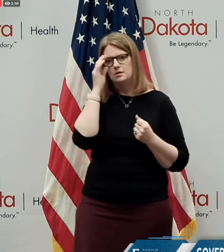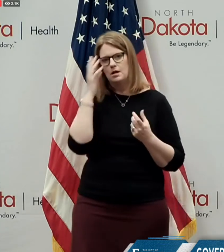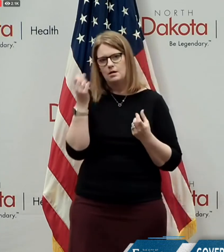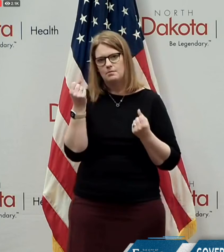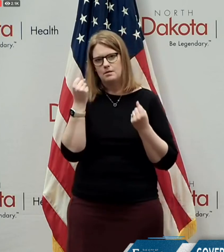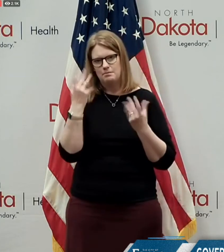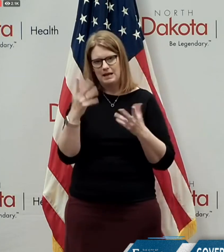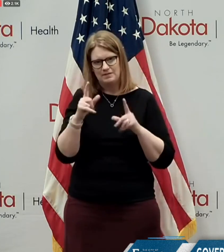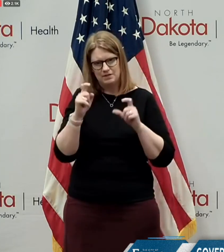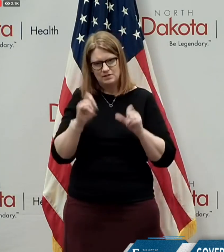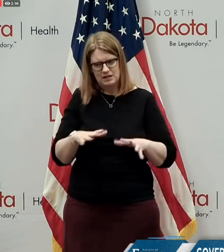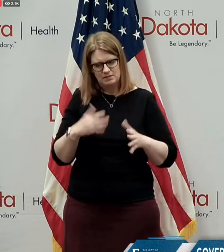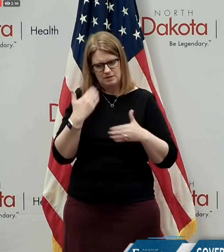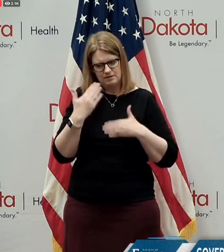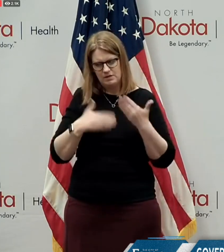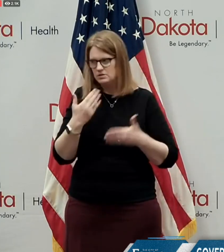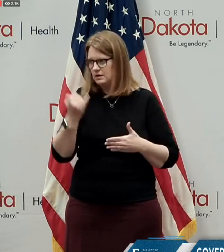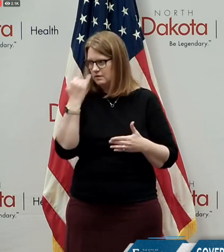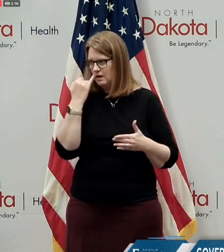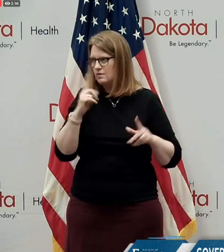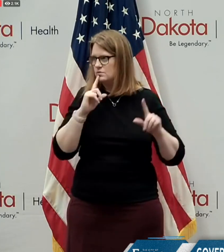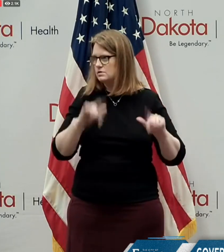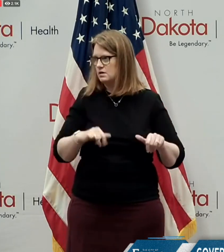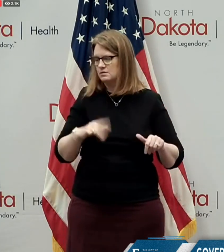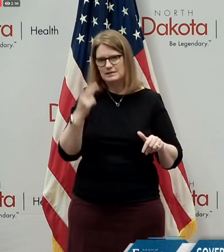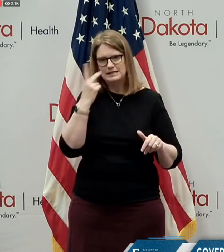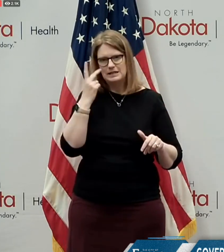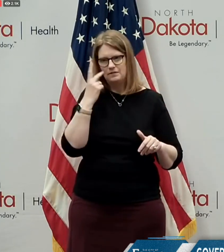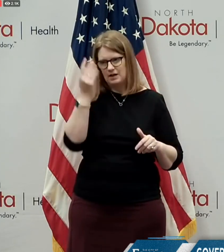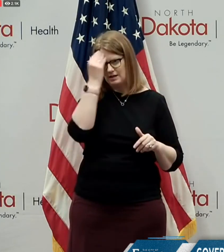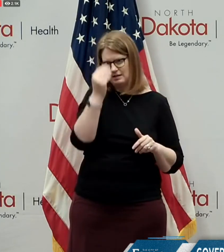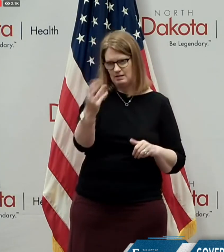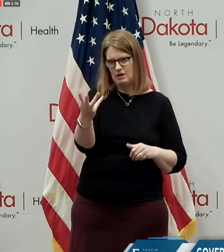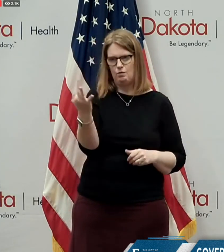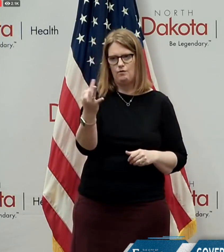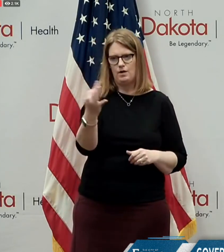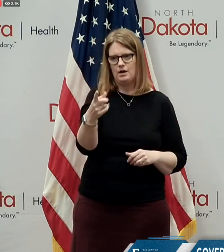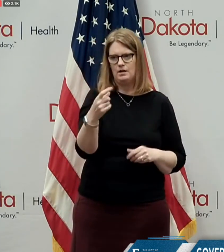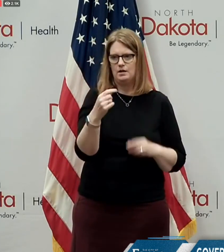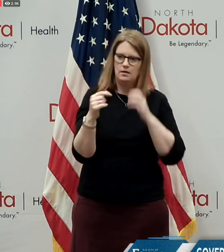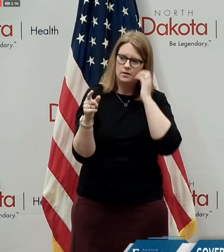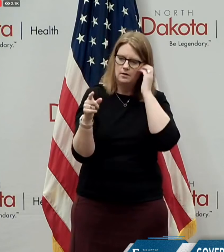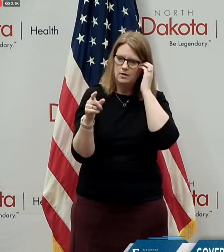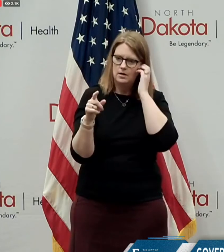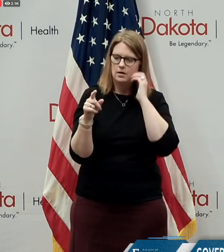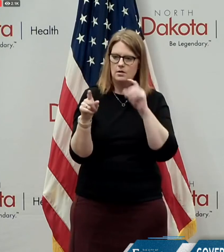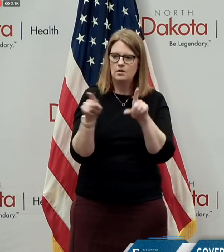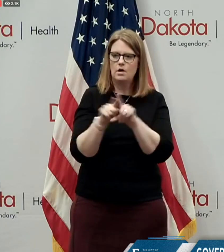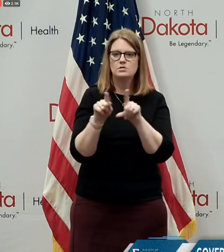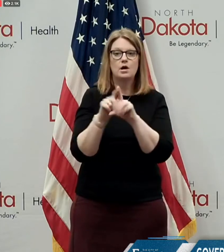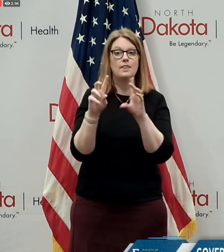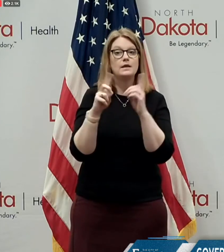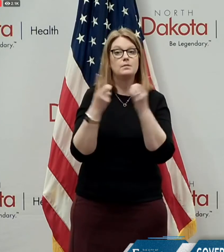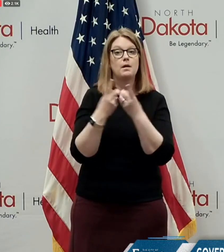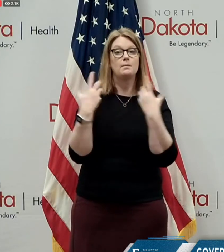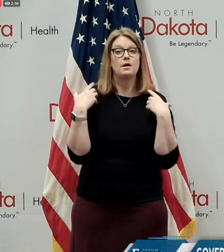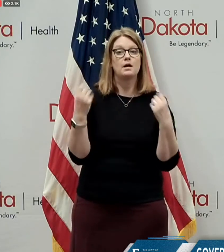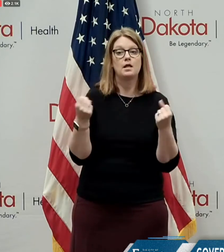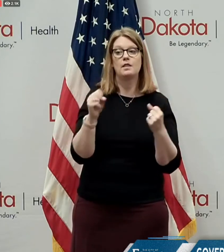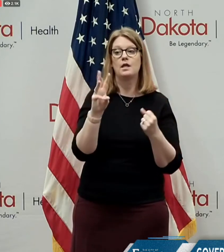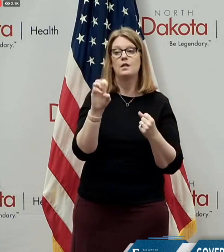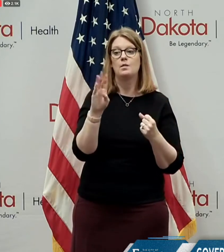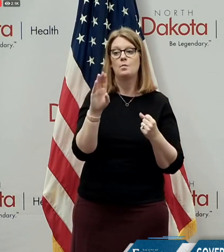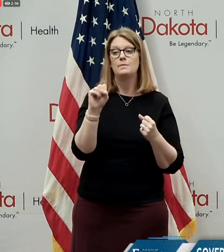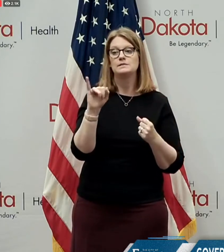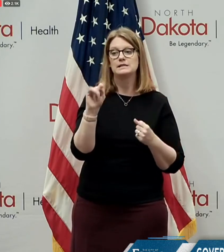those tests that had been completed. And if we got those results, I'll see if I can share them on Friday. They're also on the Department of Health website. It's also, they're posting now on